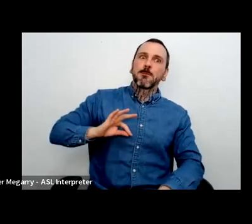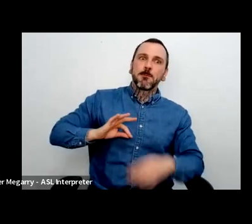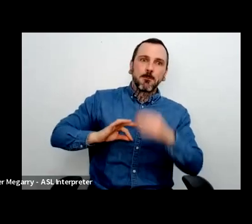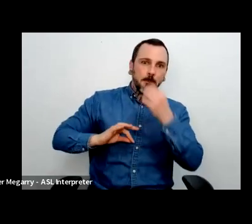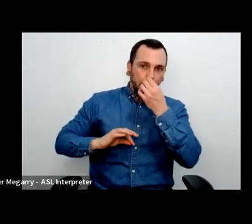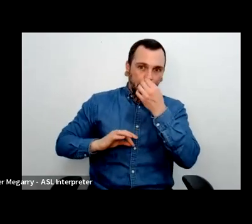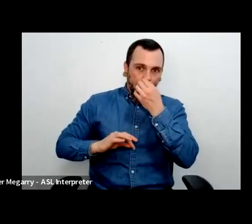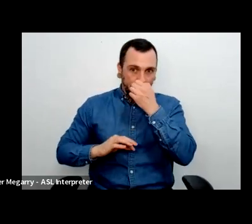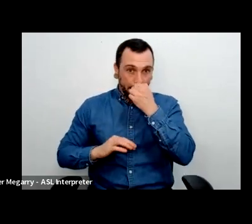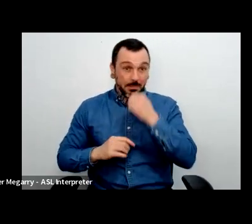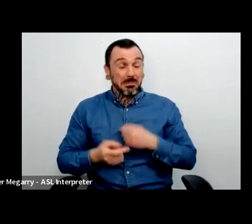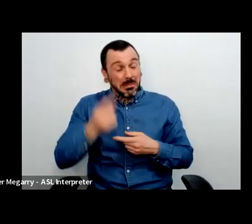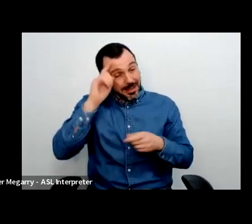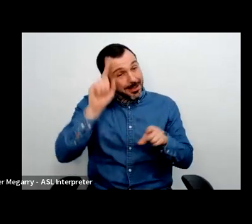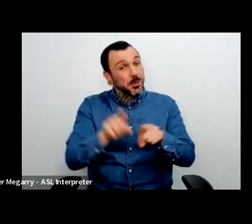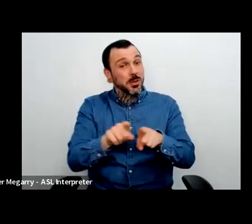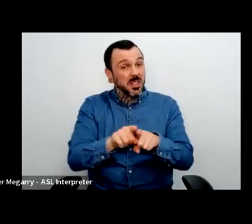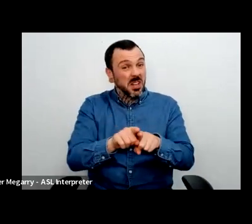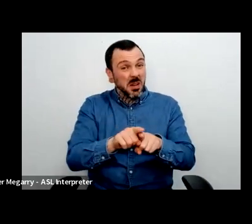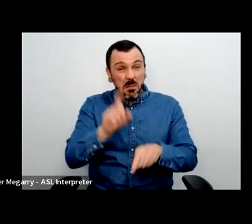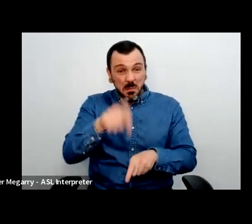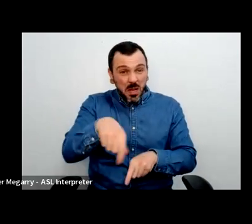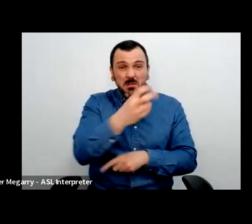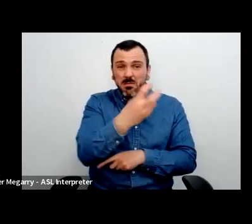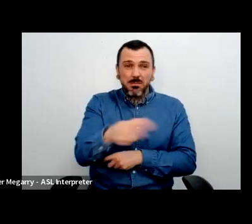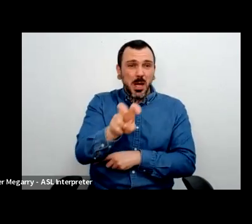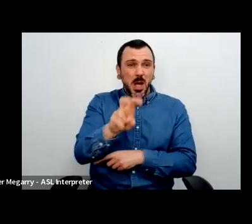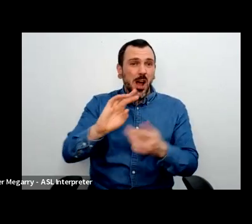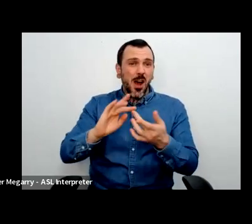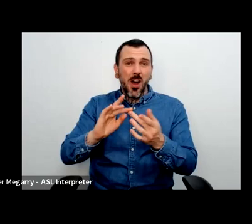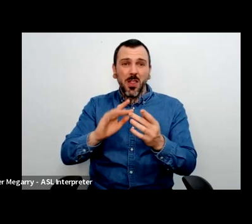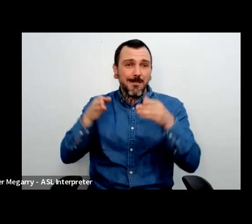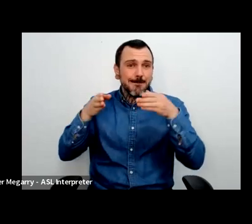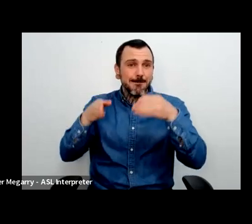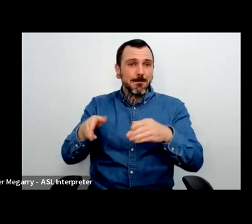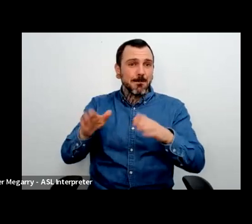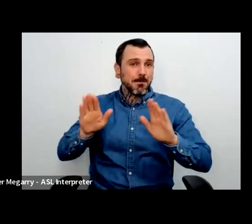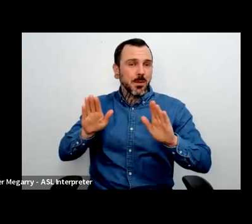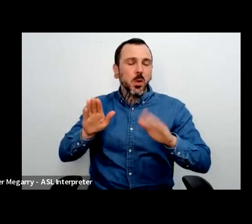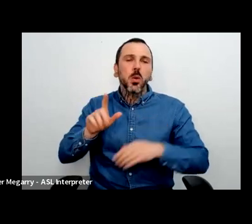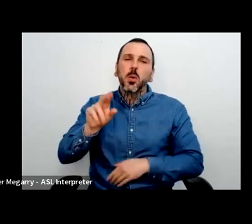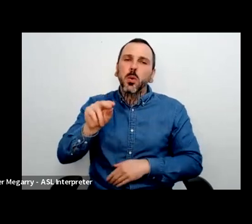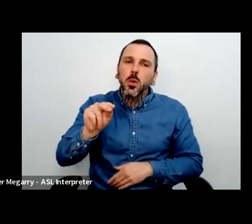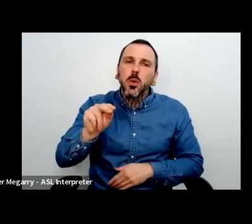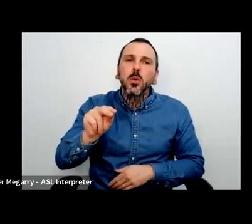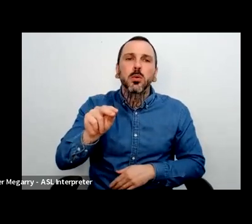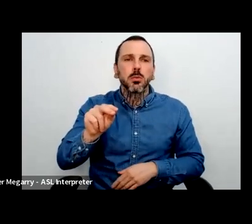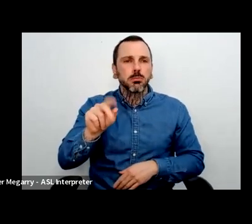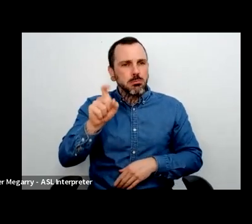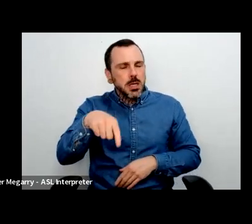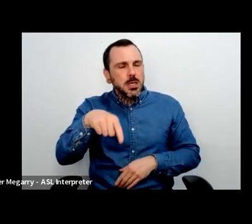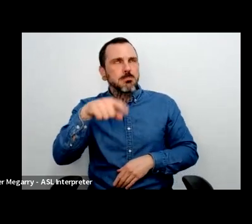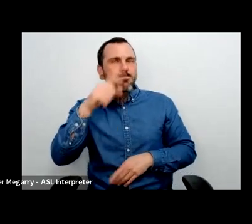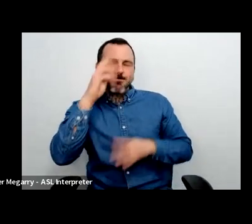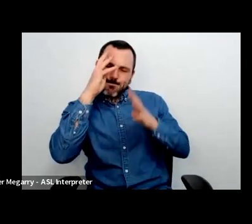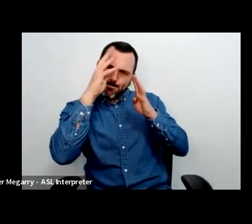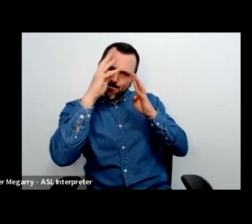not necessarily everything. We need to think about what it is that we're creating and the form and how it's going to